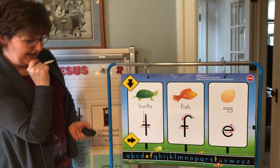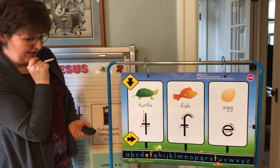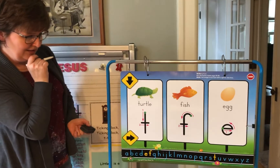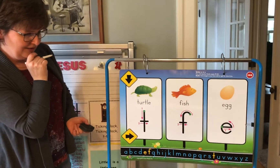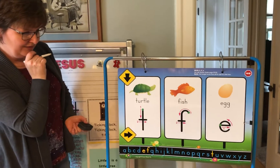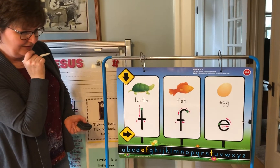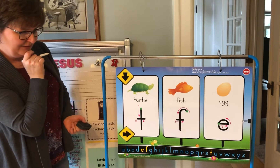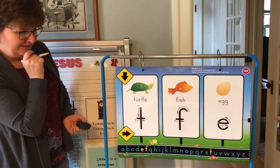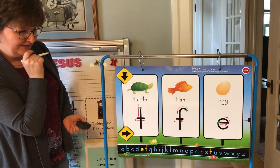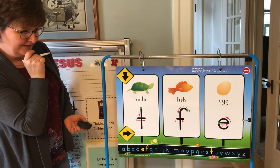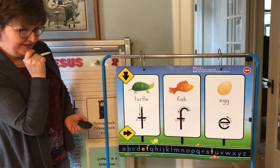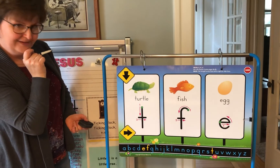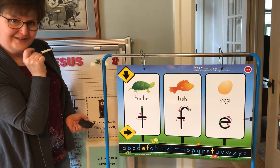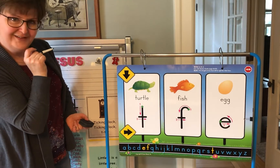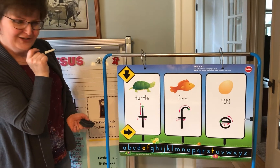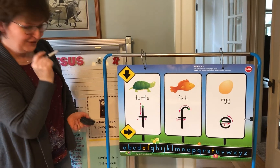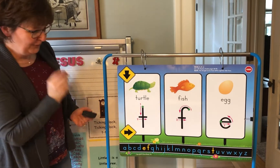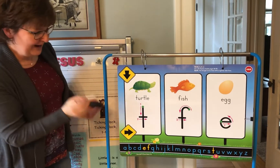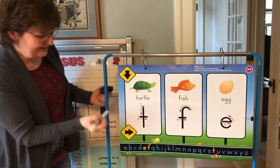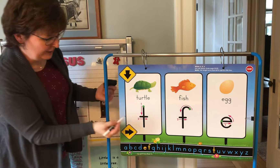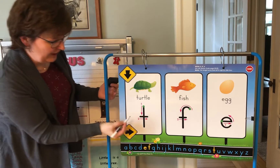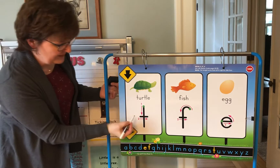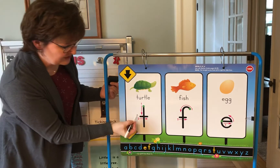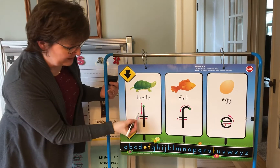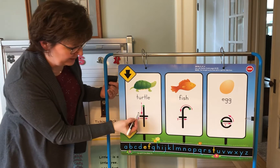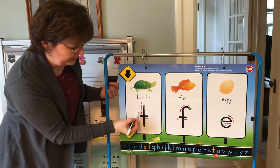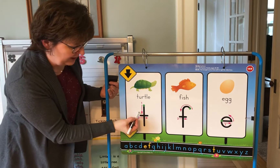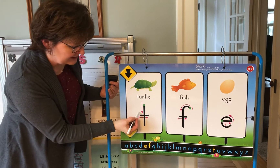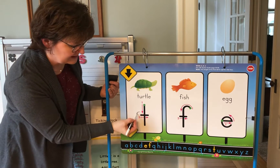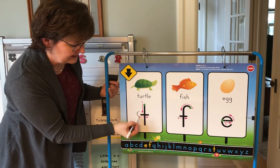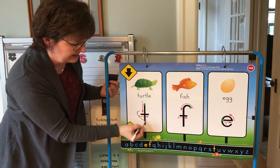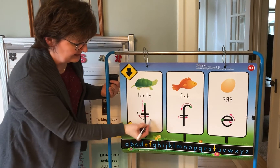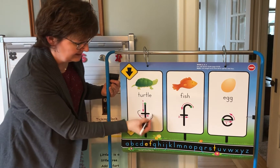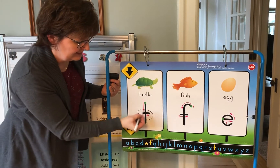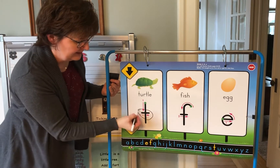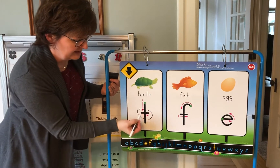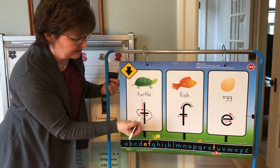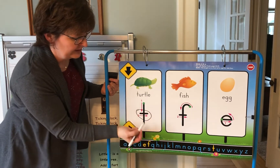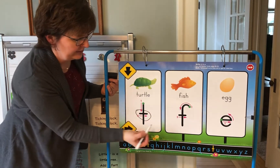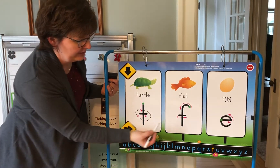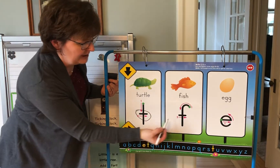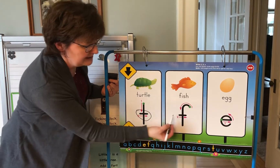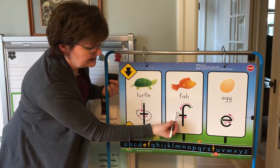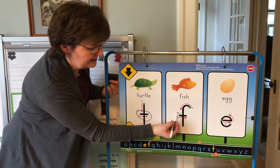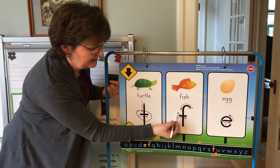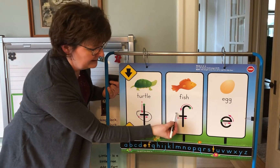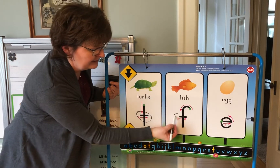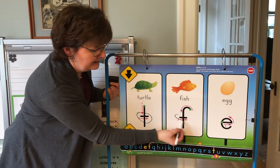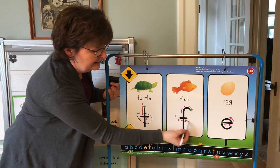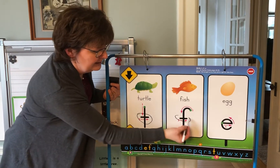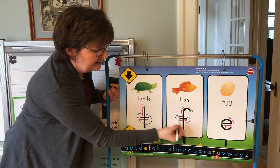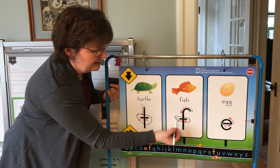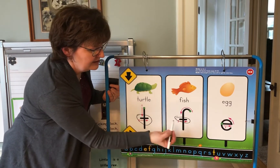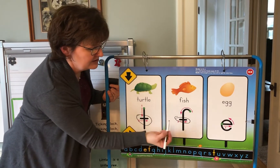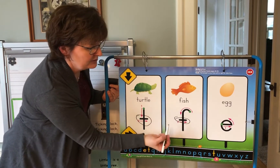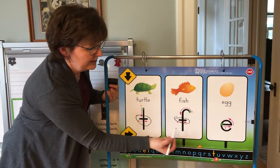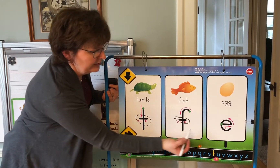tell? You're right, they all have a straight across. Straight across, straight